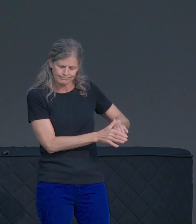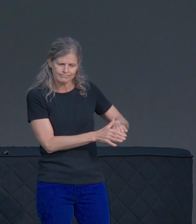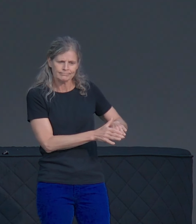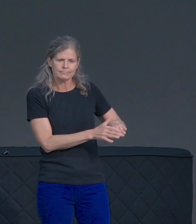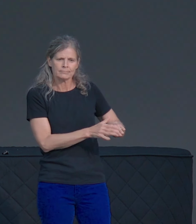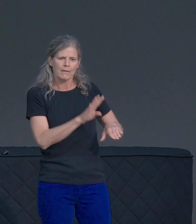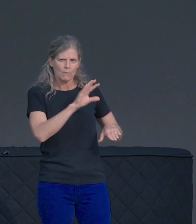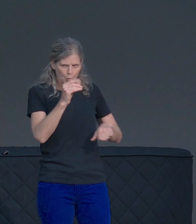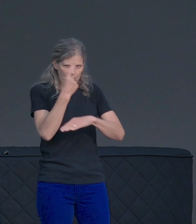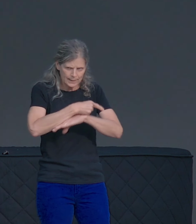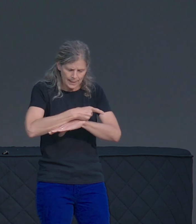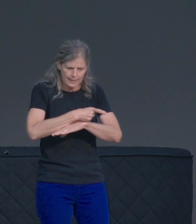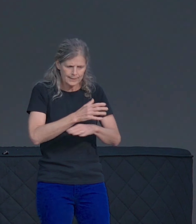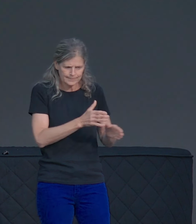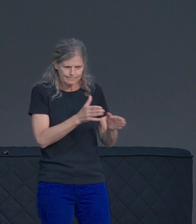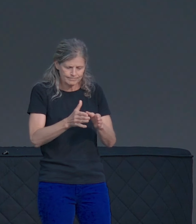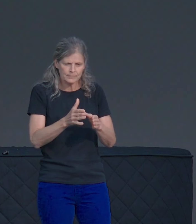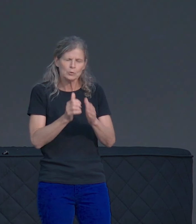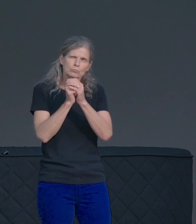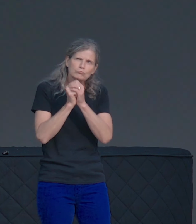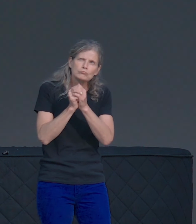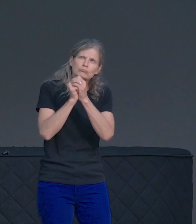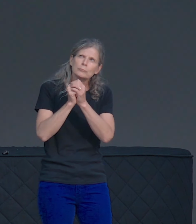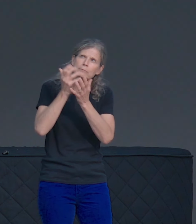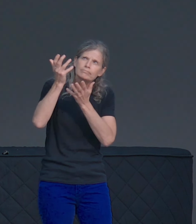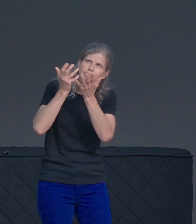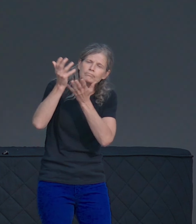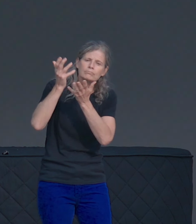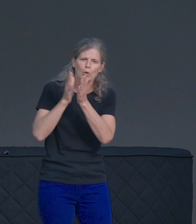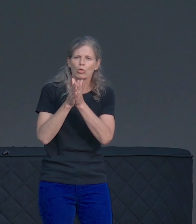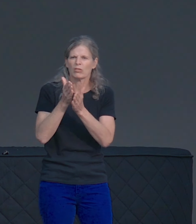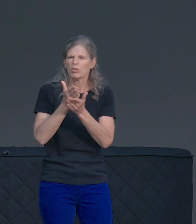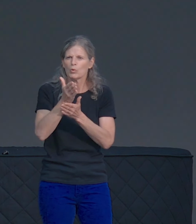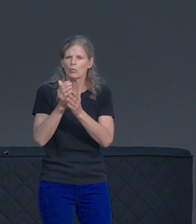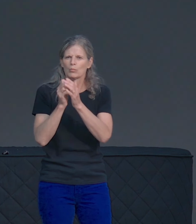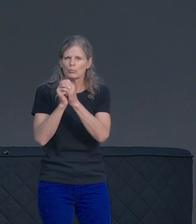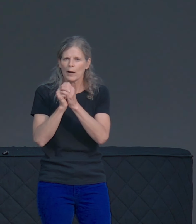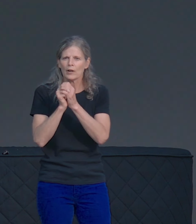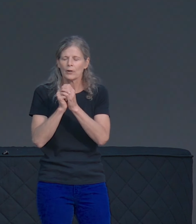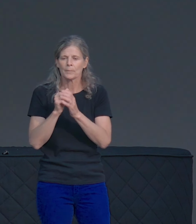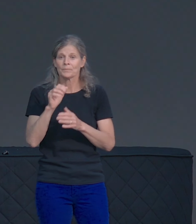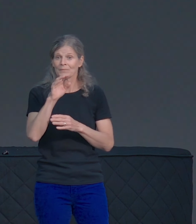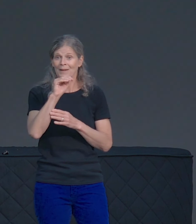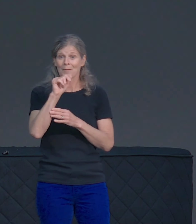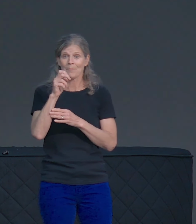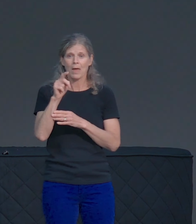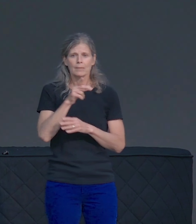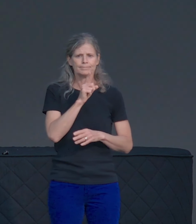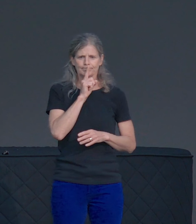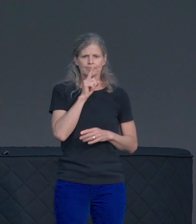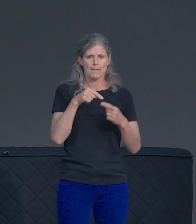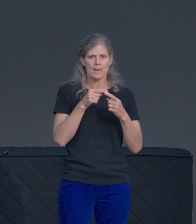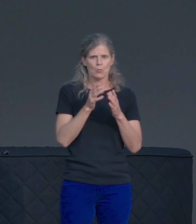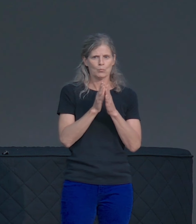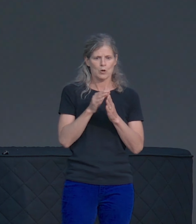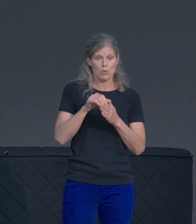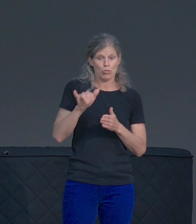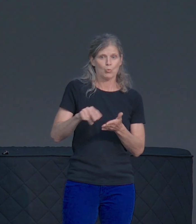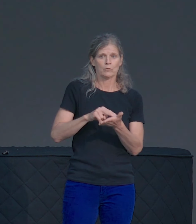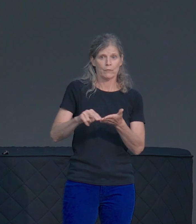specifically 40 days of fasting to seek God in prayer. And while Matthew doesn't mention prayer in these